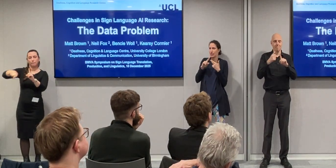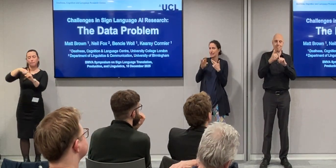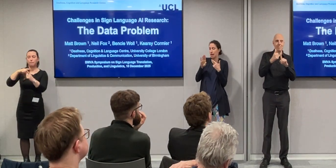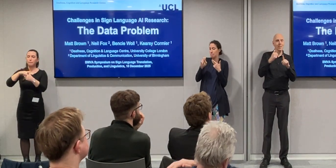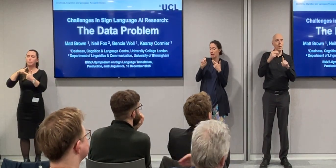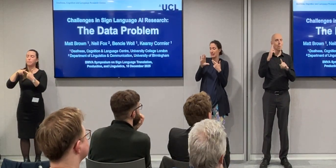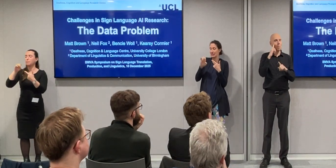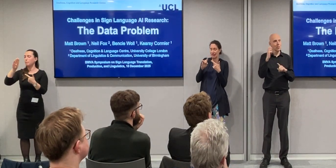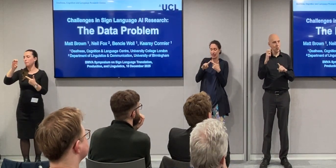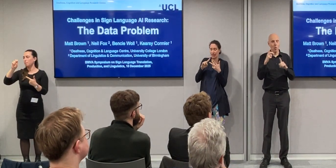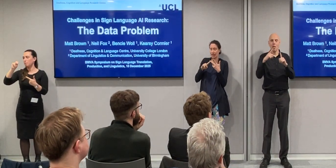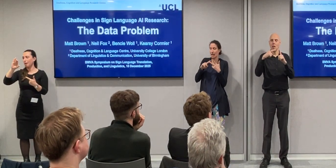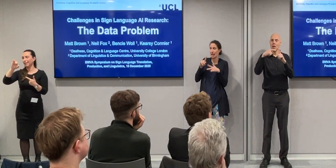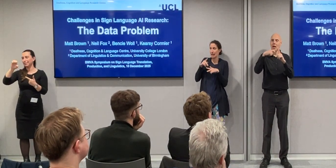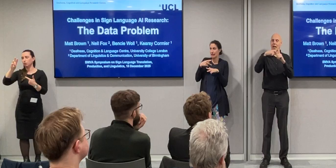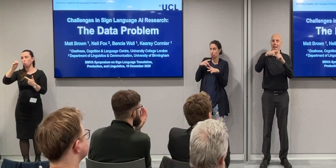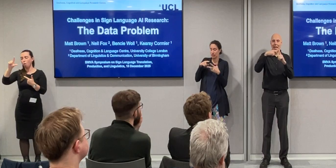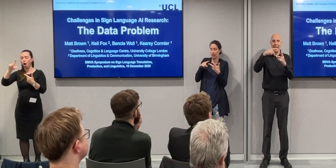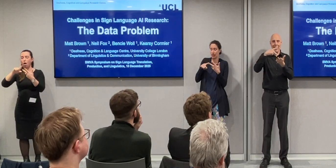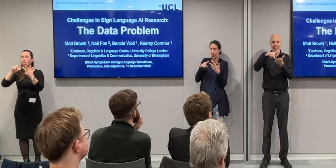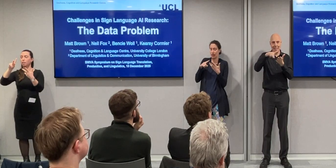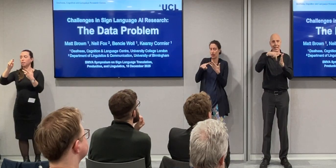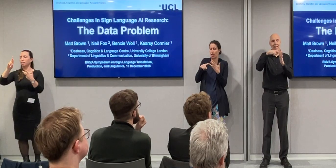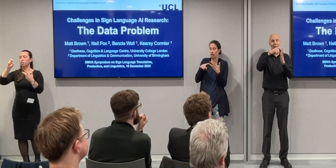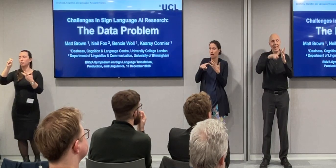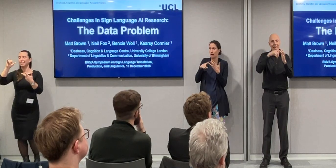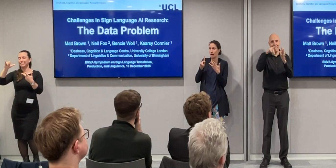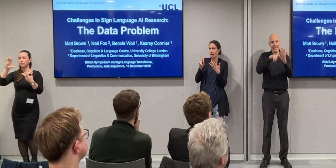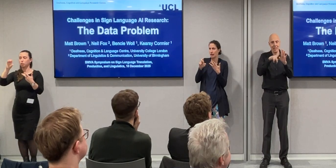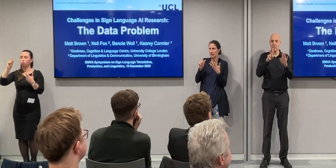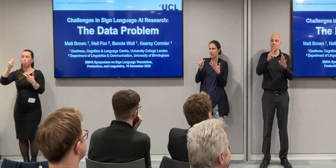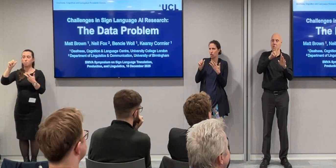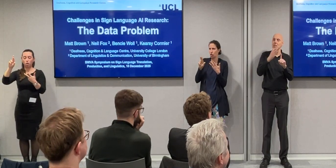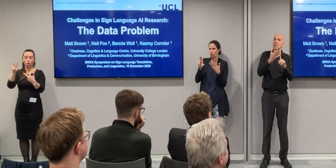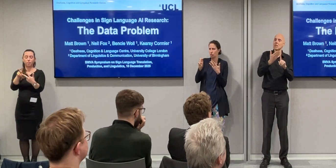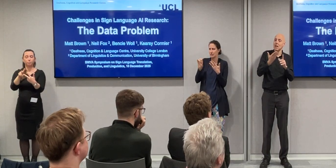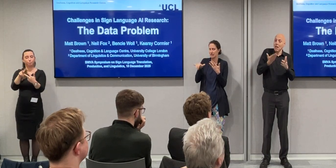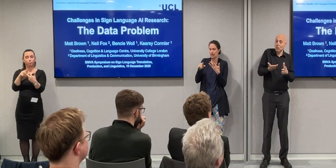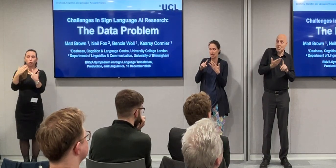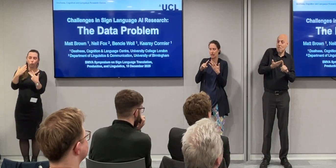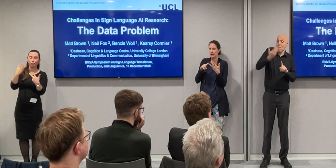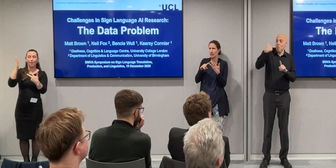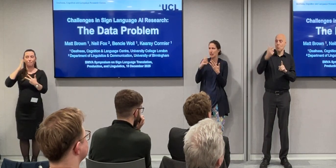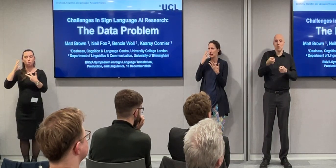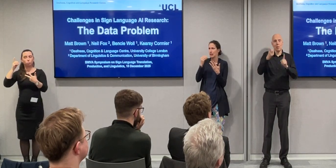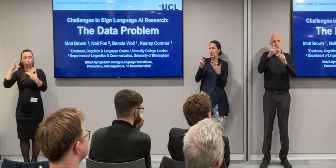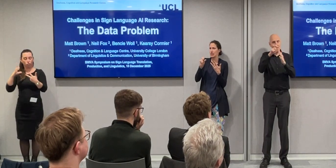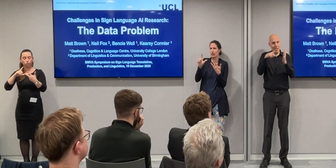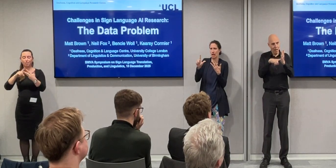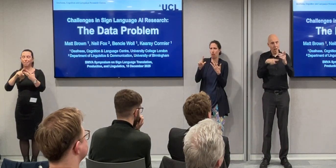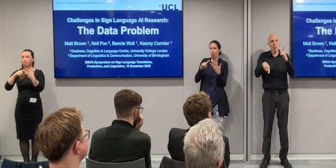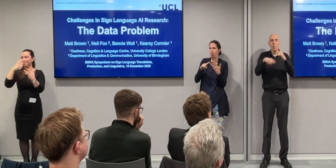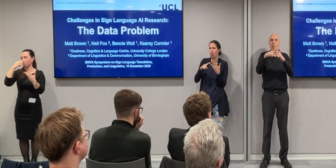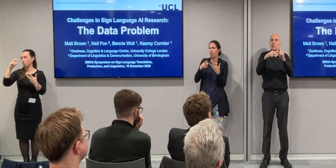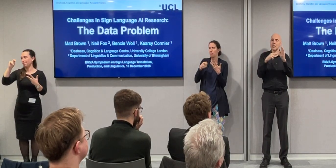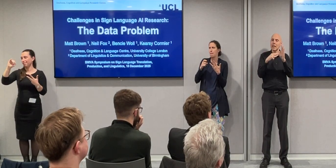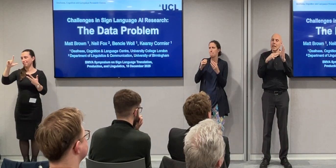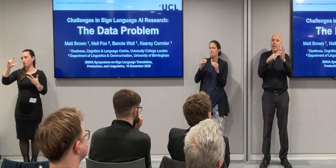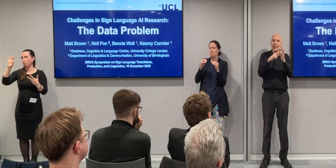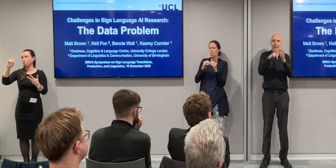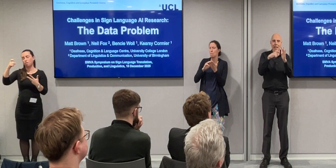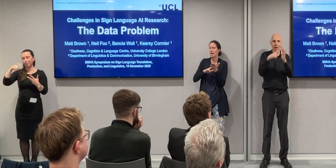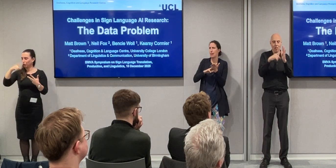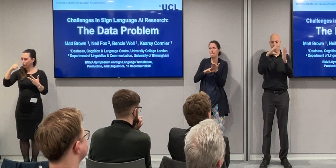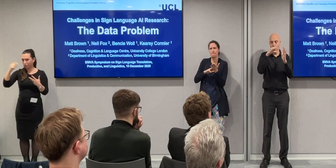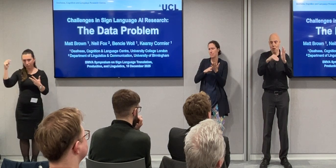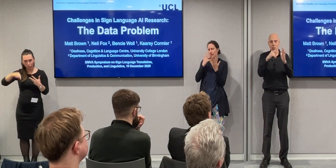Woll and Kearsy Cormier, the parent and former directors of DCAL, and also our colleague Neil Fox from the University of Birmingham, who unfortunately